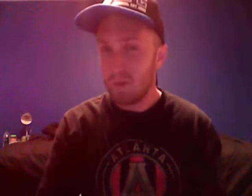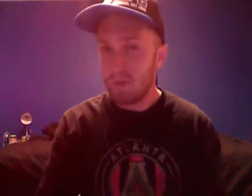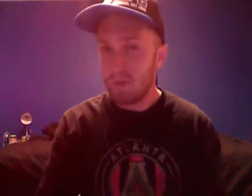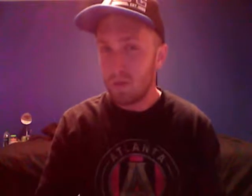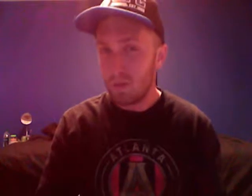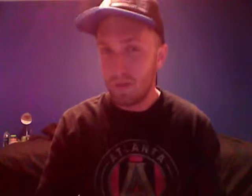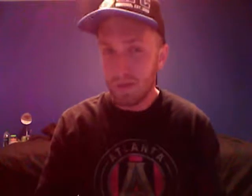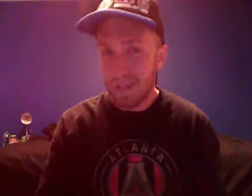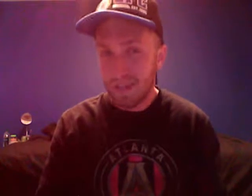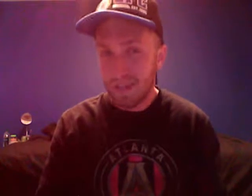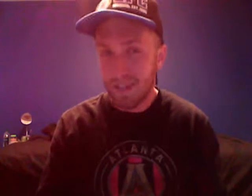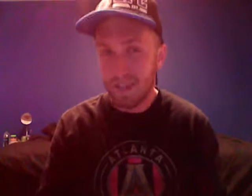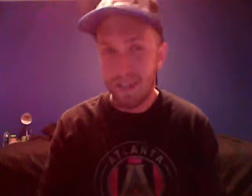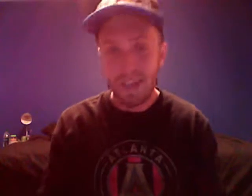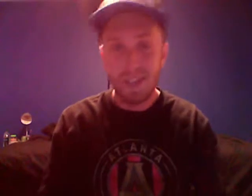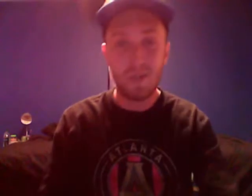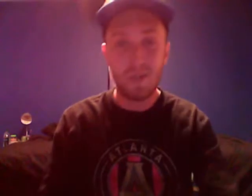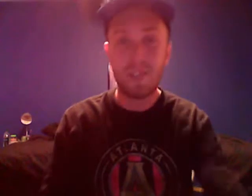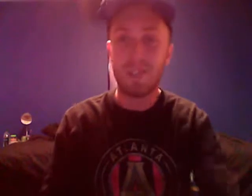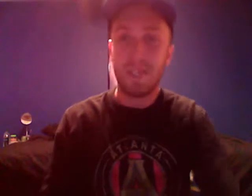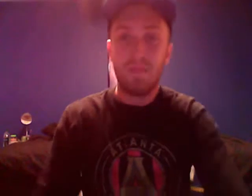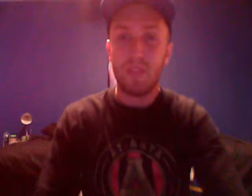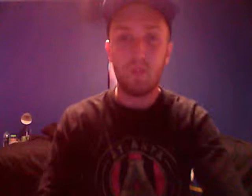why don't we bring you on the field again? You know,